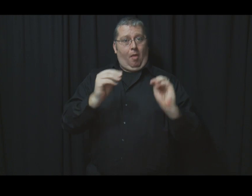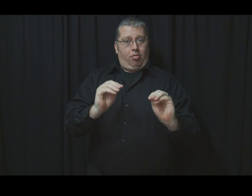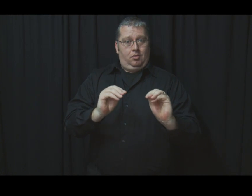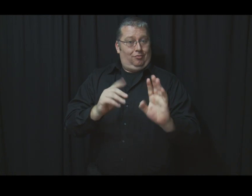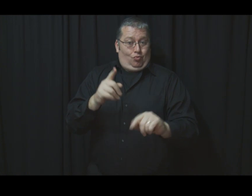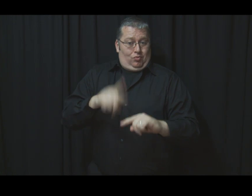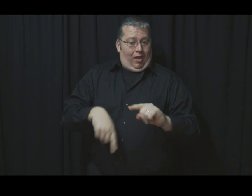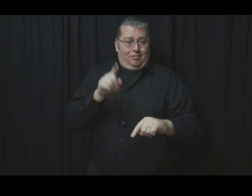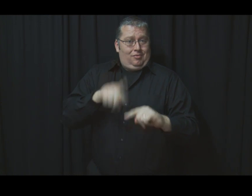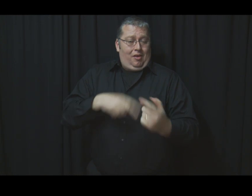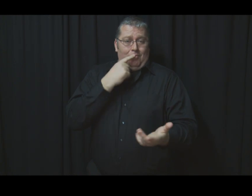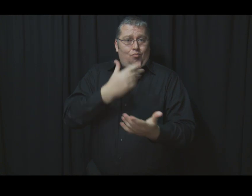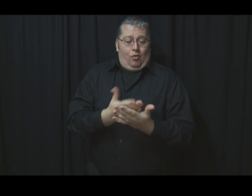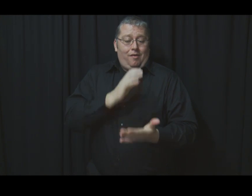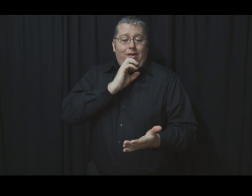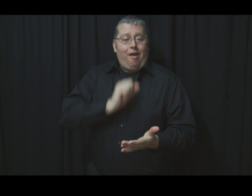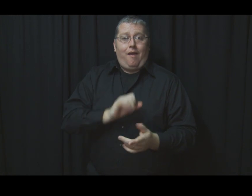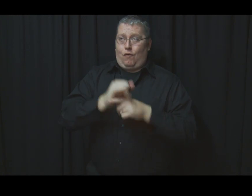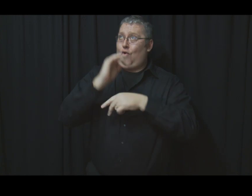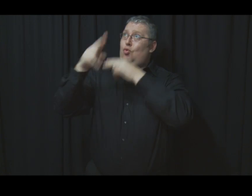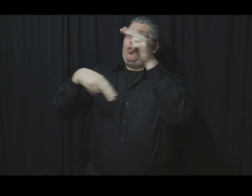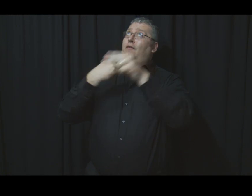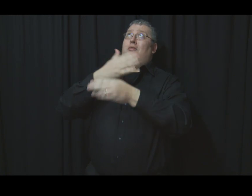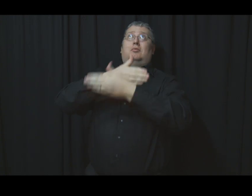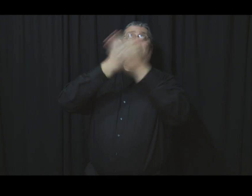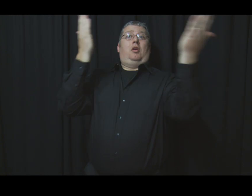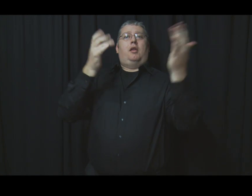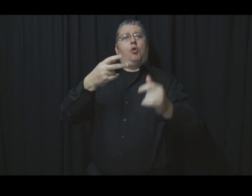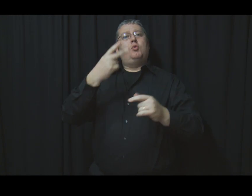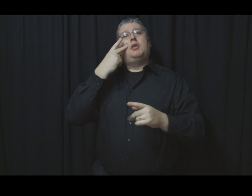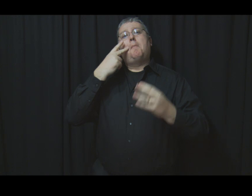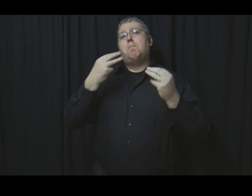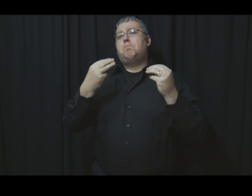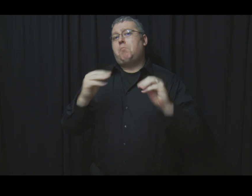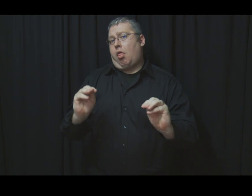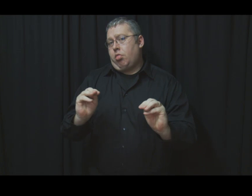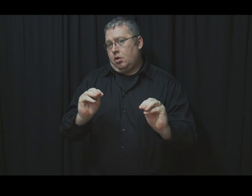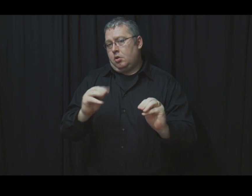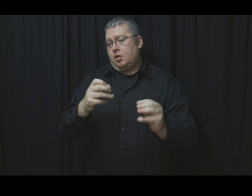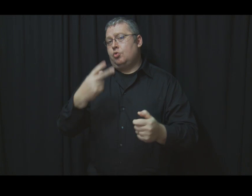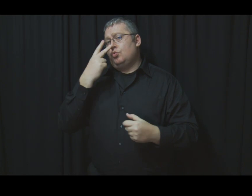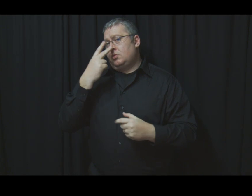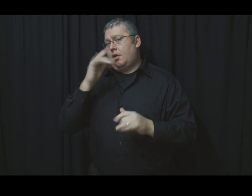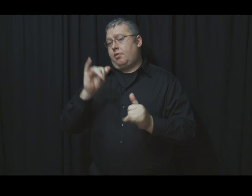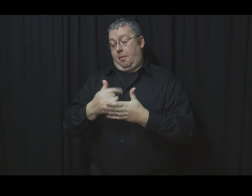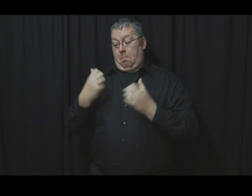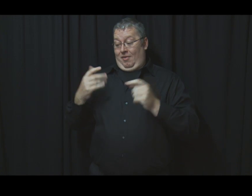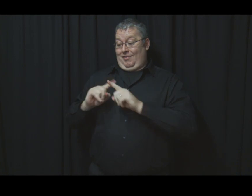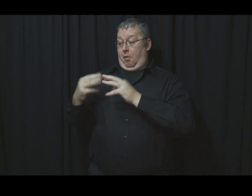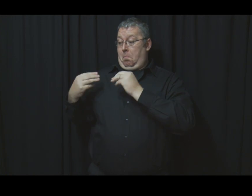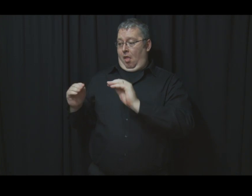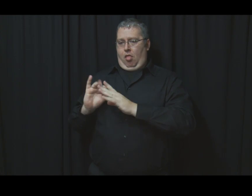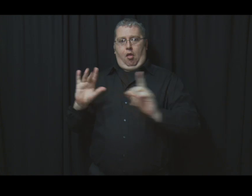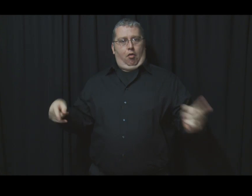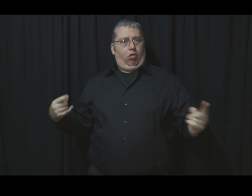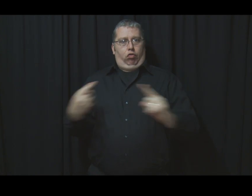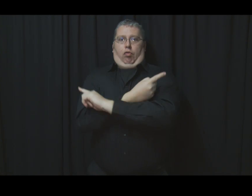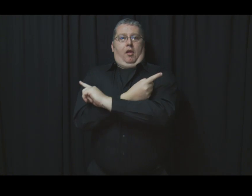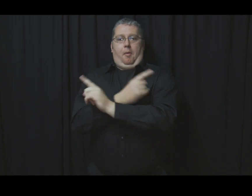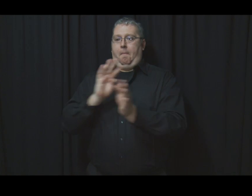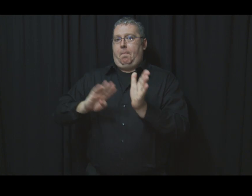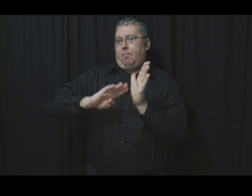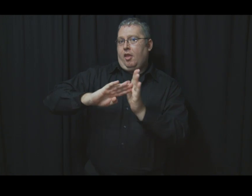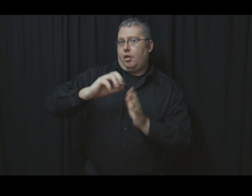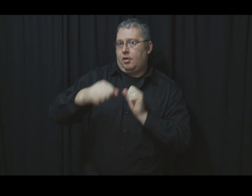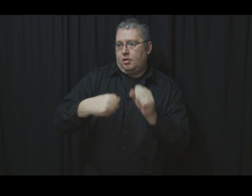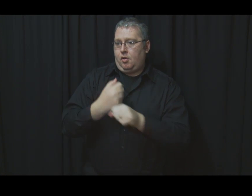can't ultimately prove the age of the universe. Now, you can look at methods, and you can see that there are many methods that contradict billions of years,